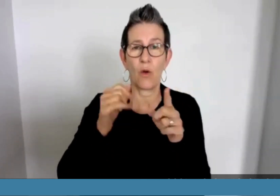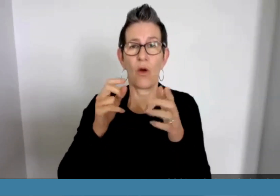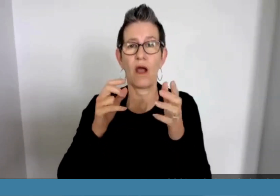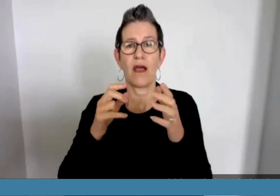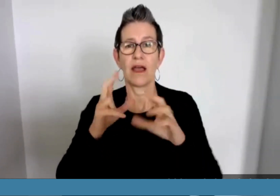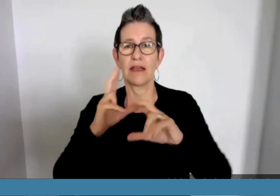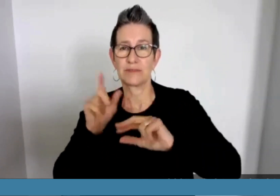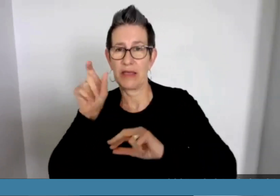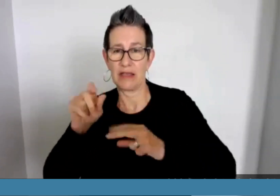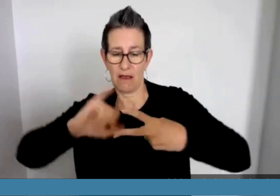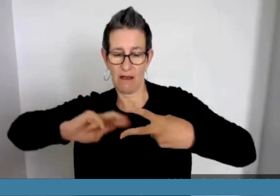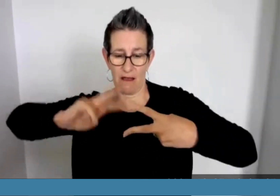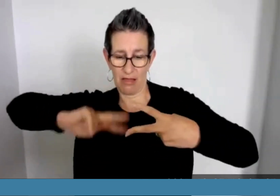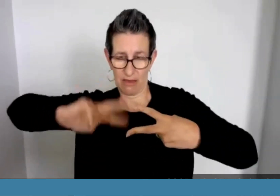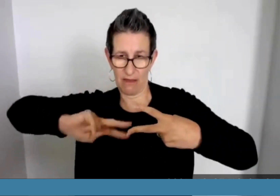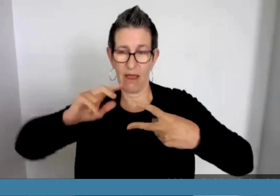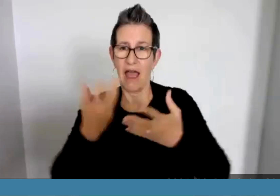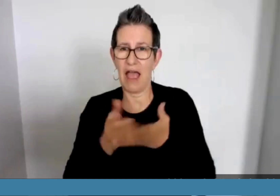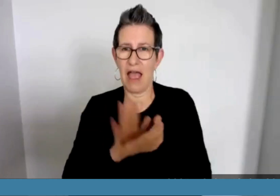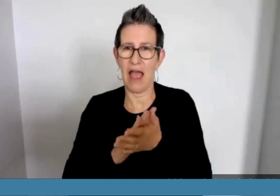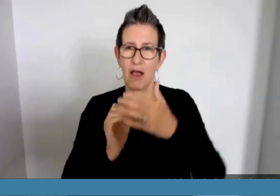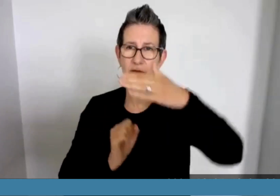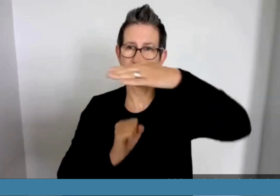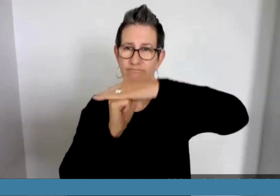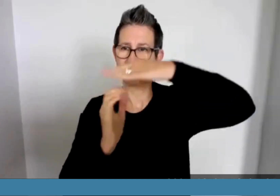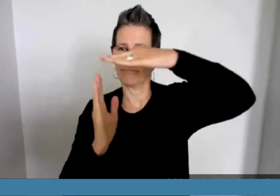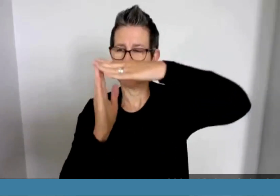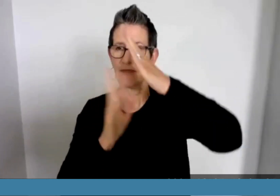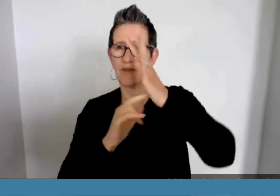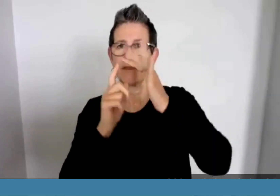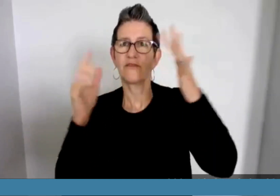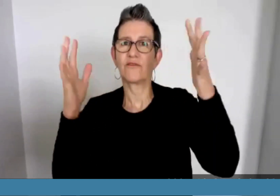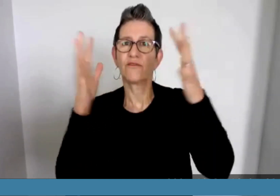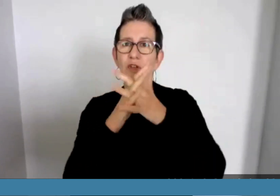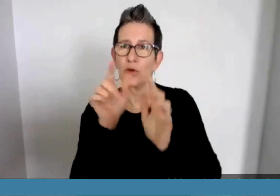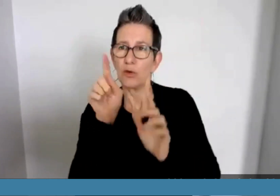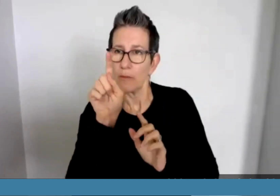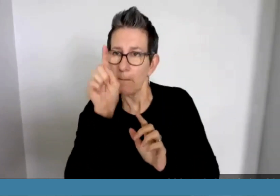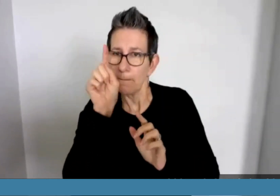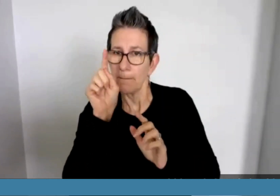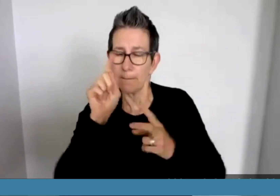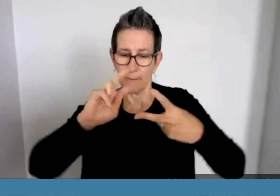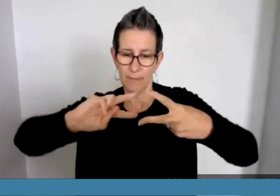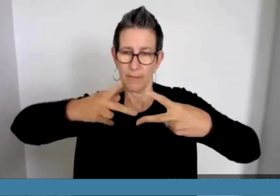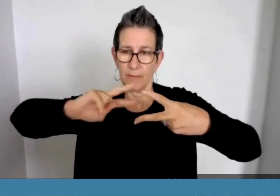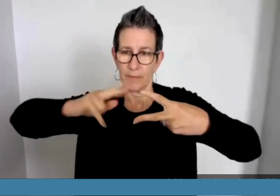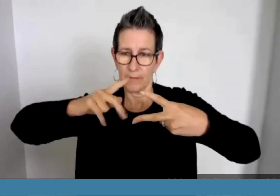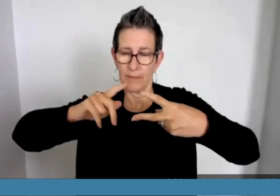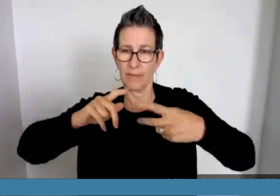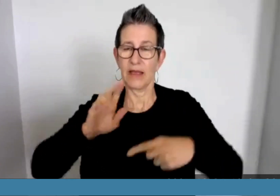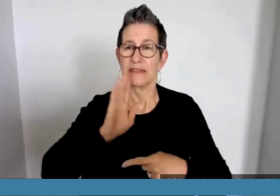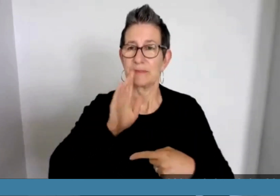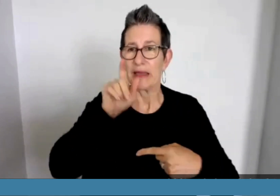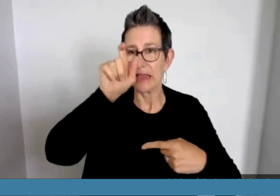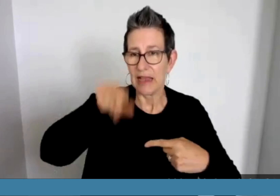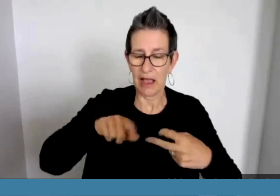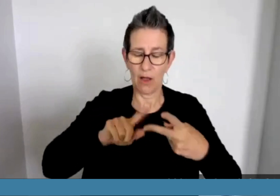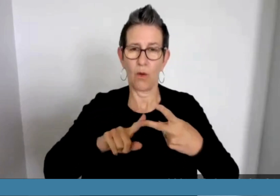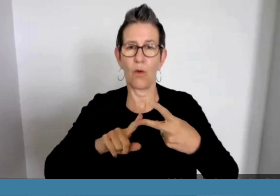So you click on the view button in the top right corner of your screen to switch between the speaker view, which highlights the active